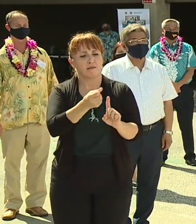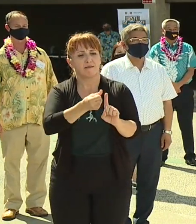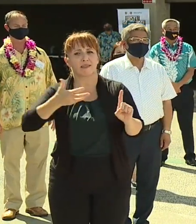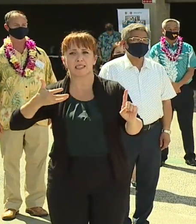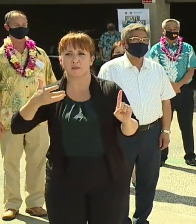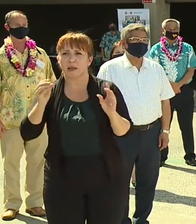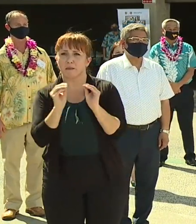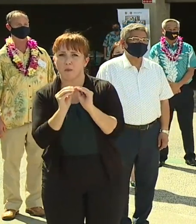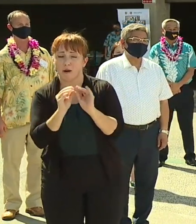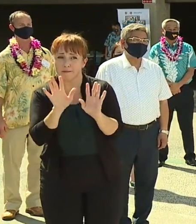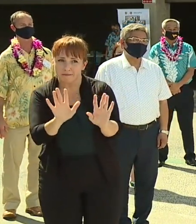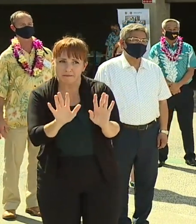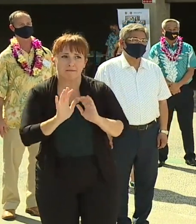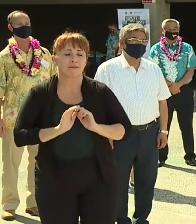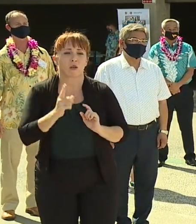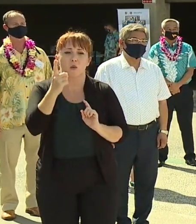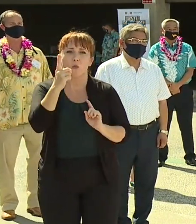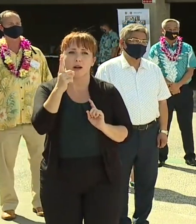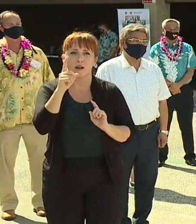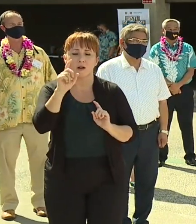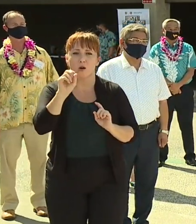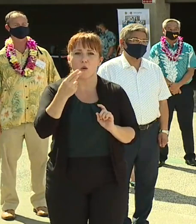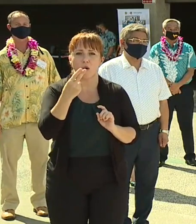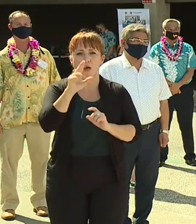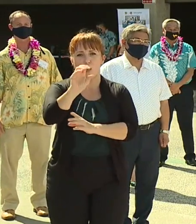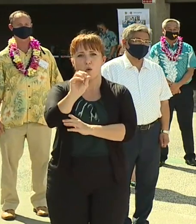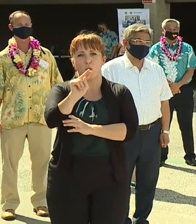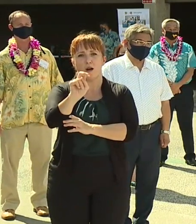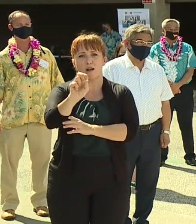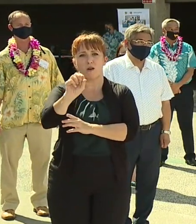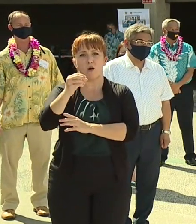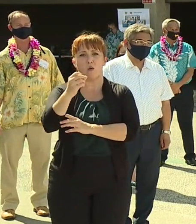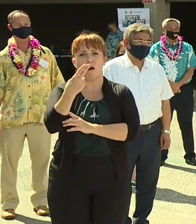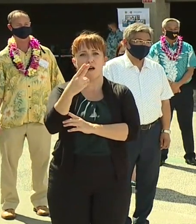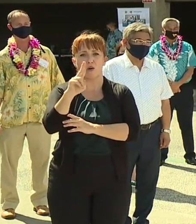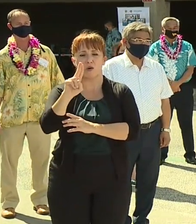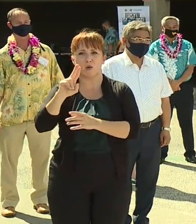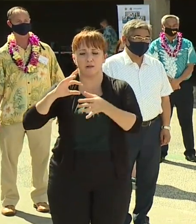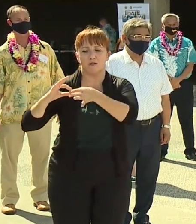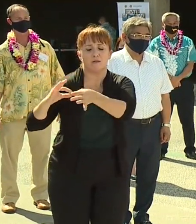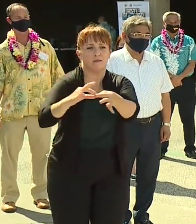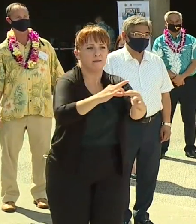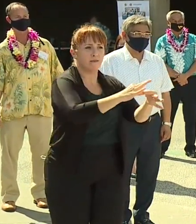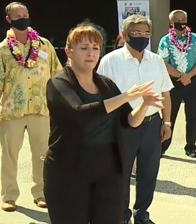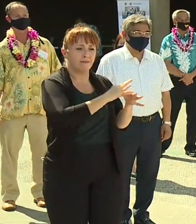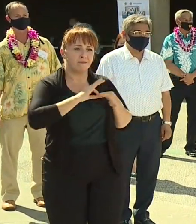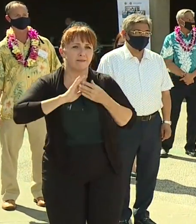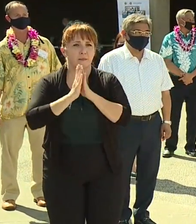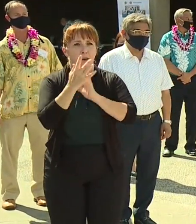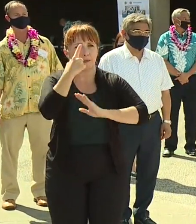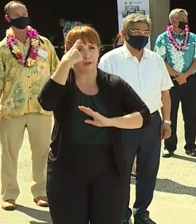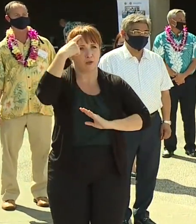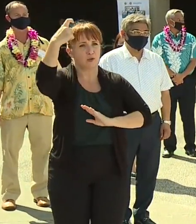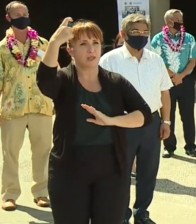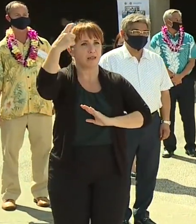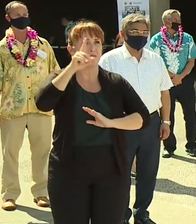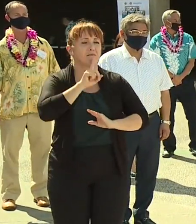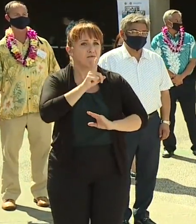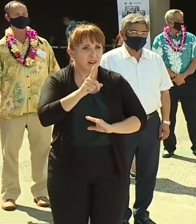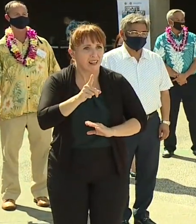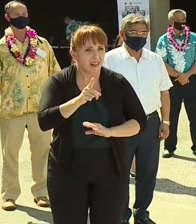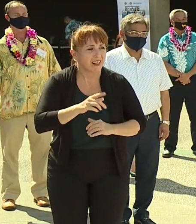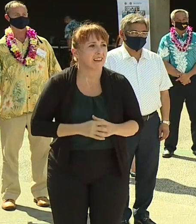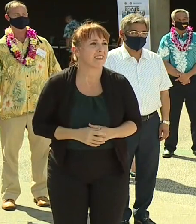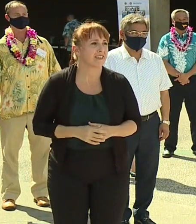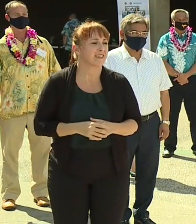more about that, except to say one Oahu is one of our dreams, and this is a dream becoming a reality. And so what